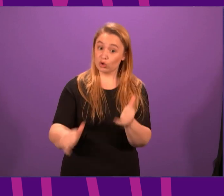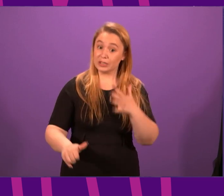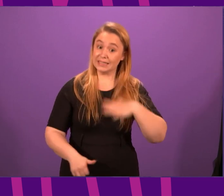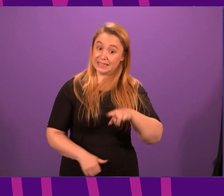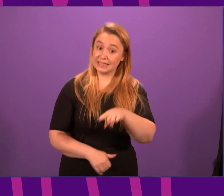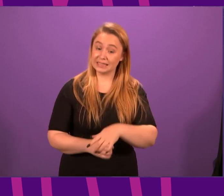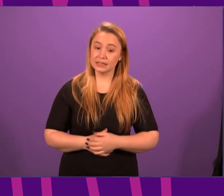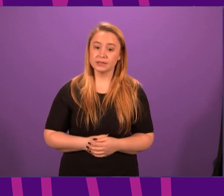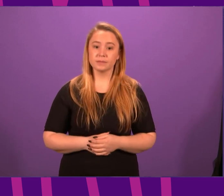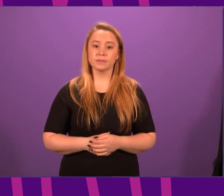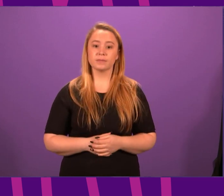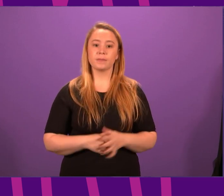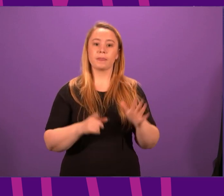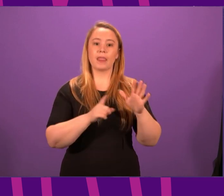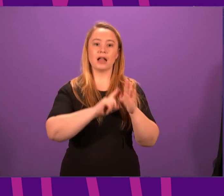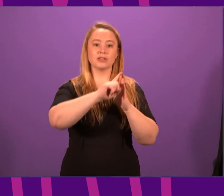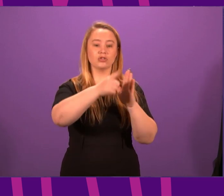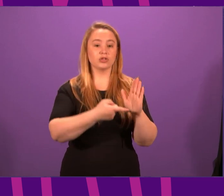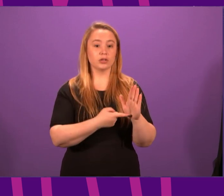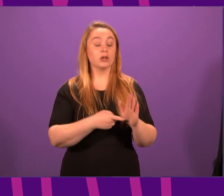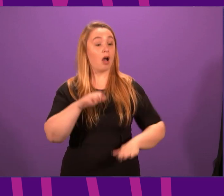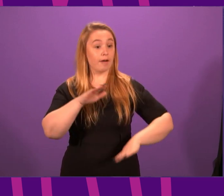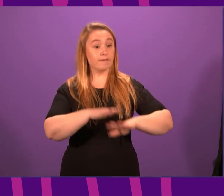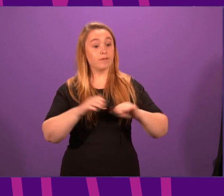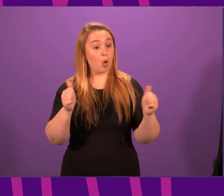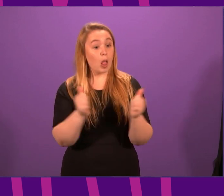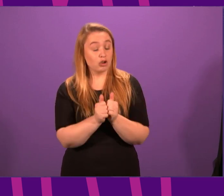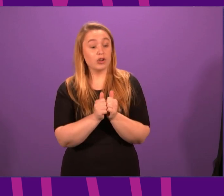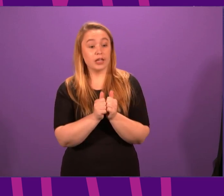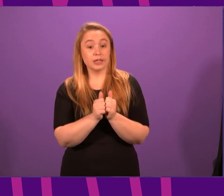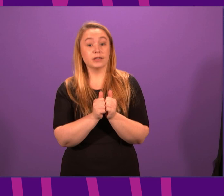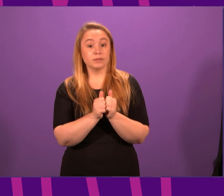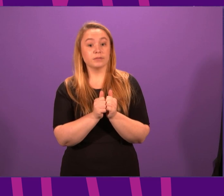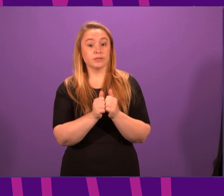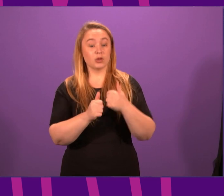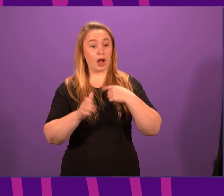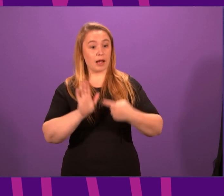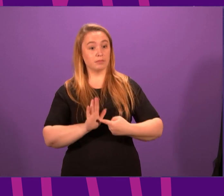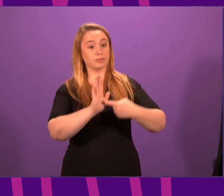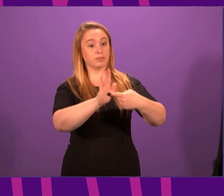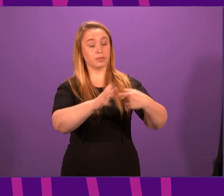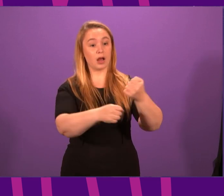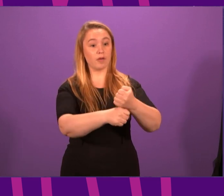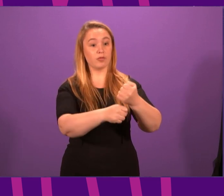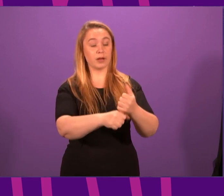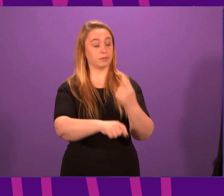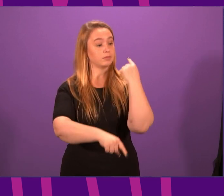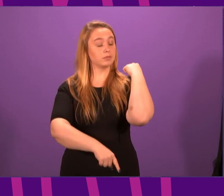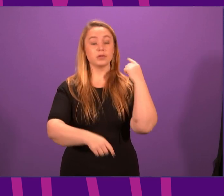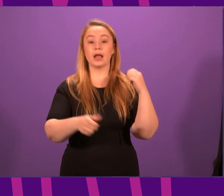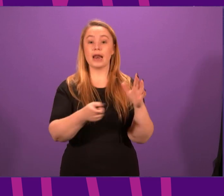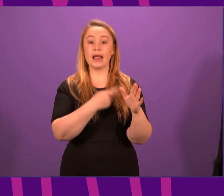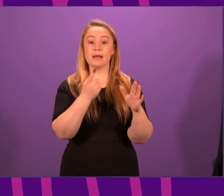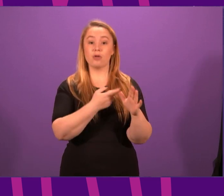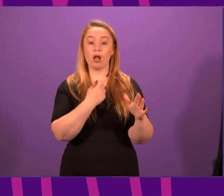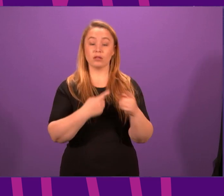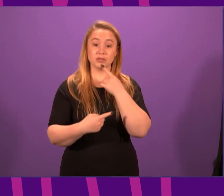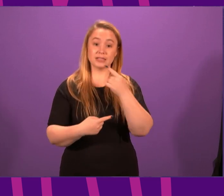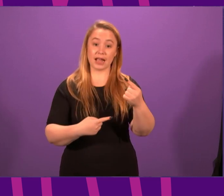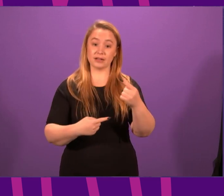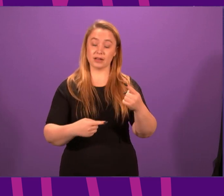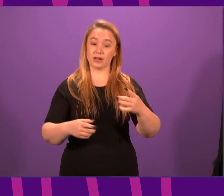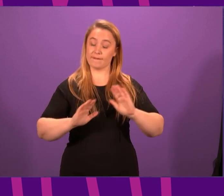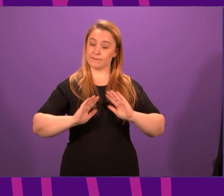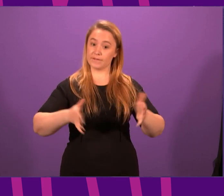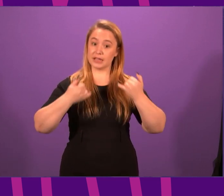moment. Alison Johnson. I agree wholeheartedly with Mr Findlay. I presented the government with a paper in April calling for asymptomatic